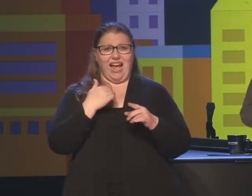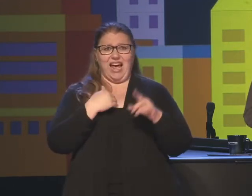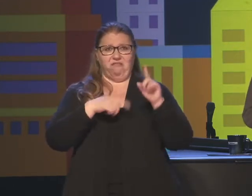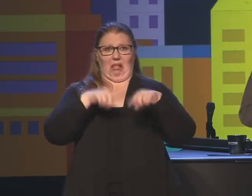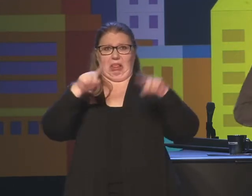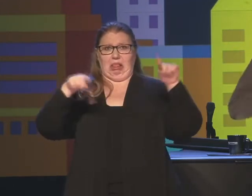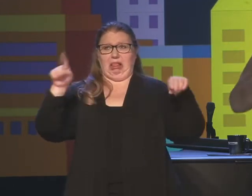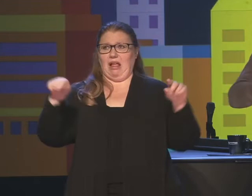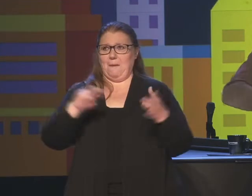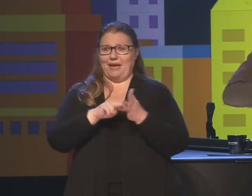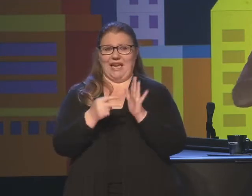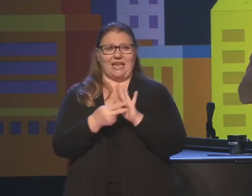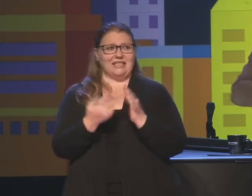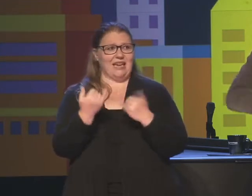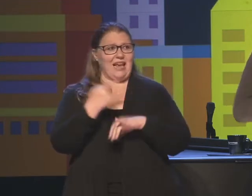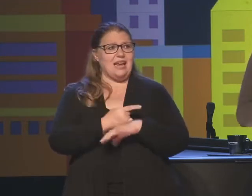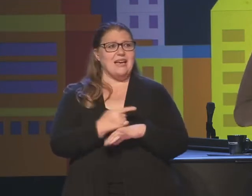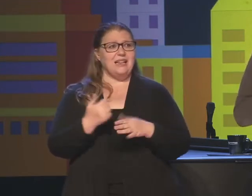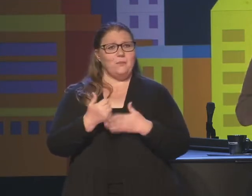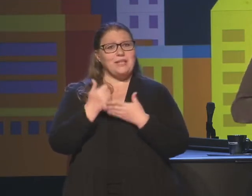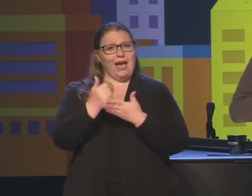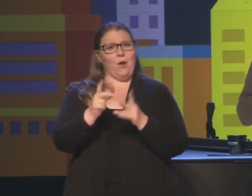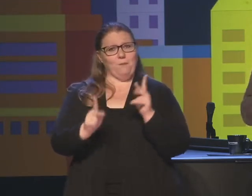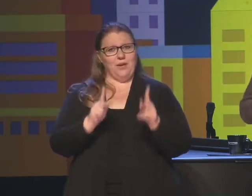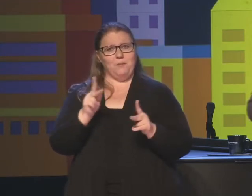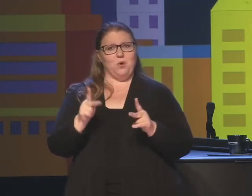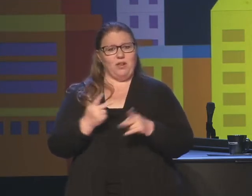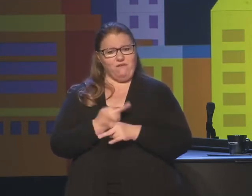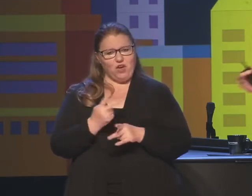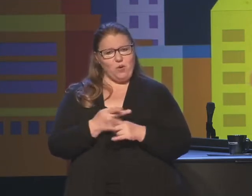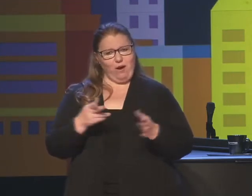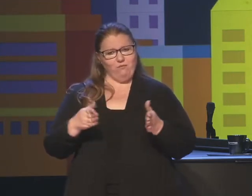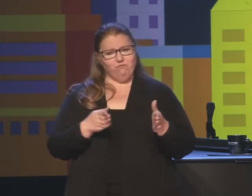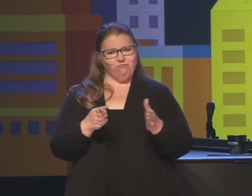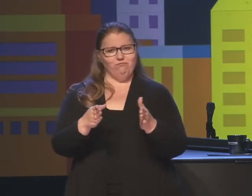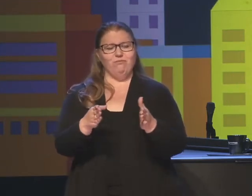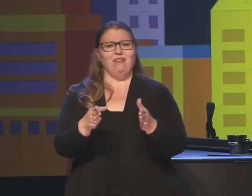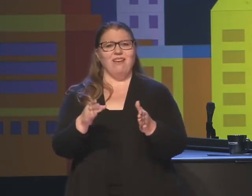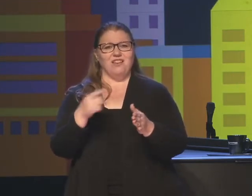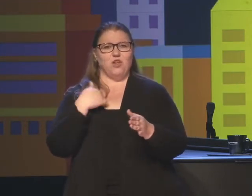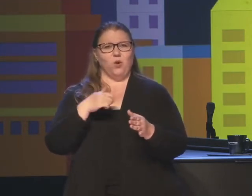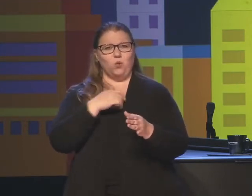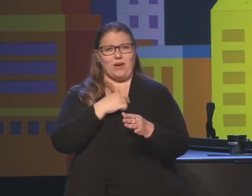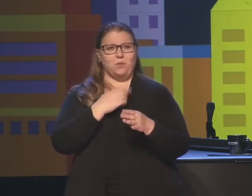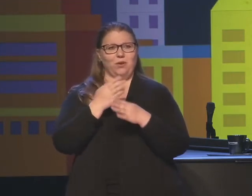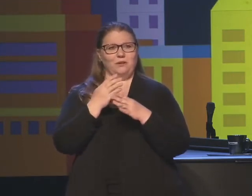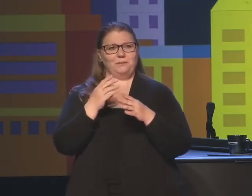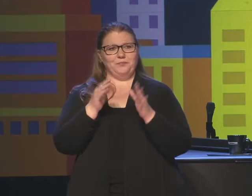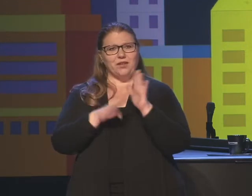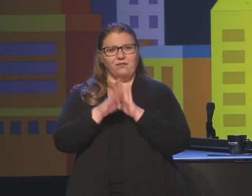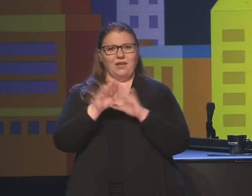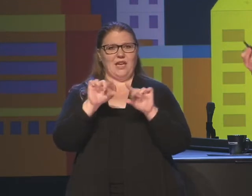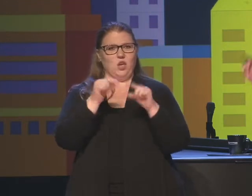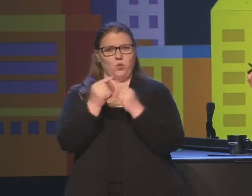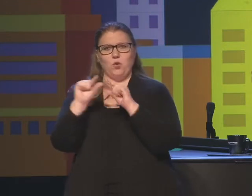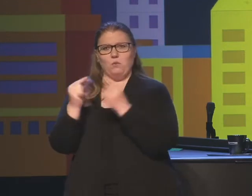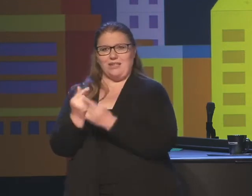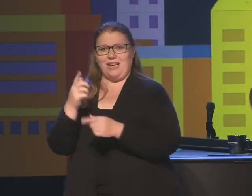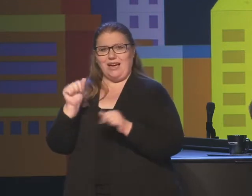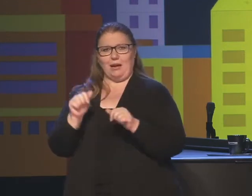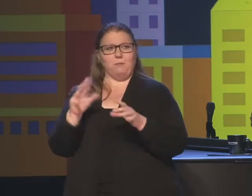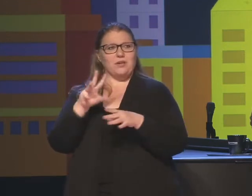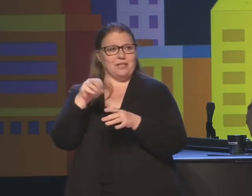meaning these days, to just help folks along in their journey. So we're going to be developing these out into groups that people can participate in. And this is our